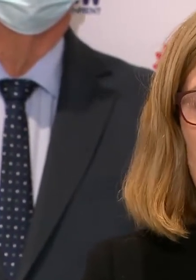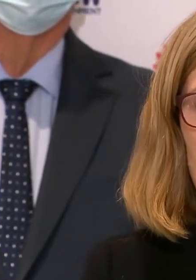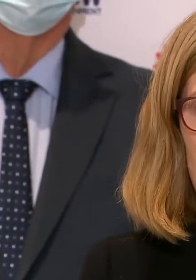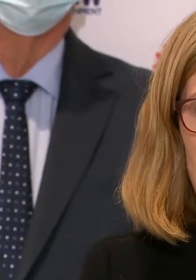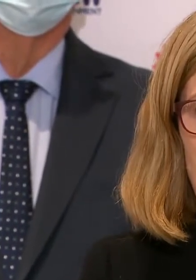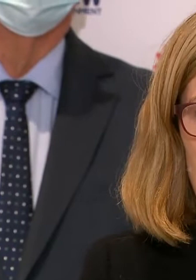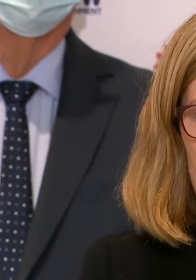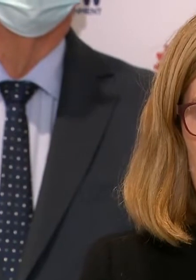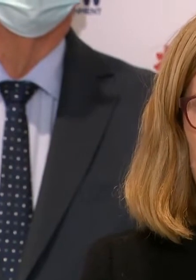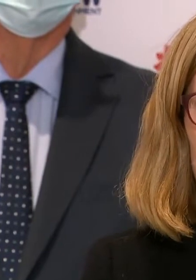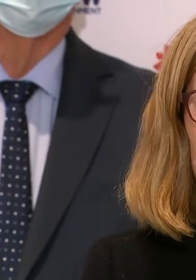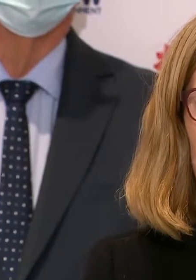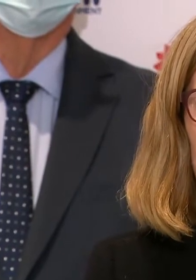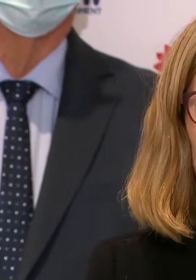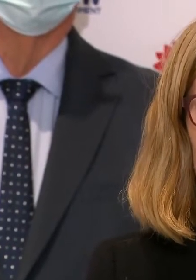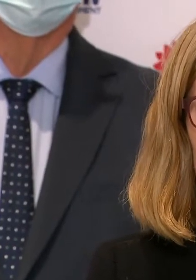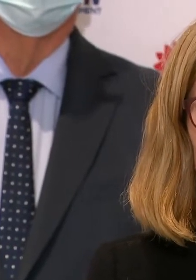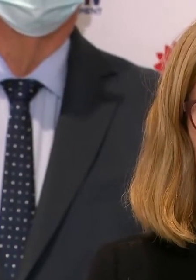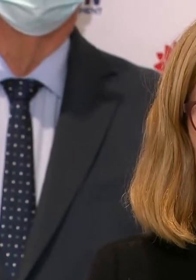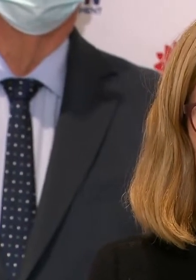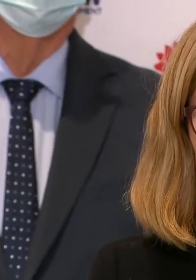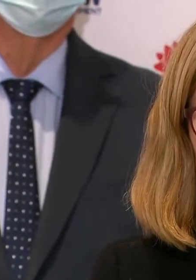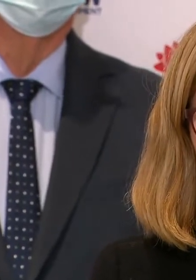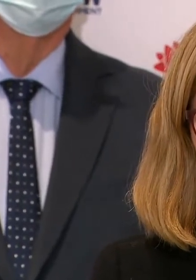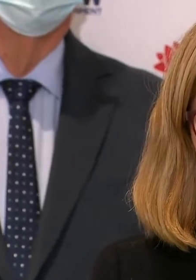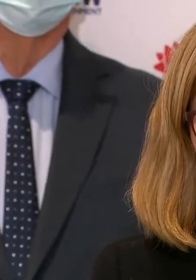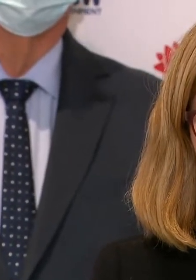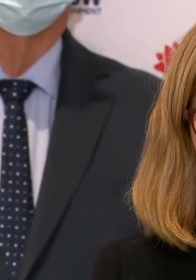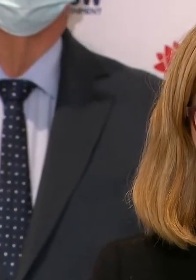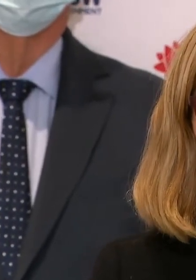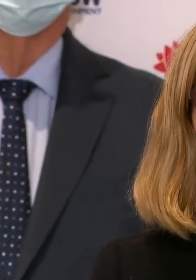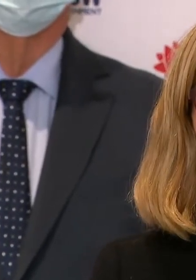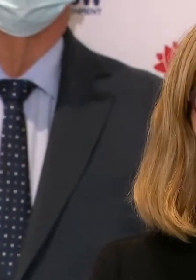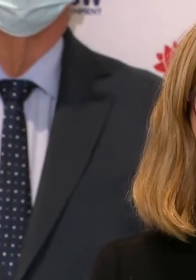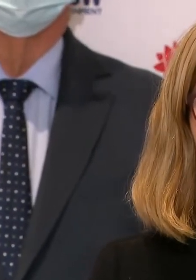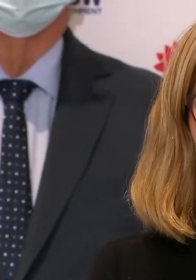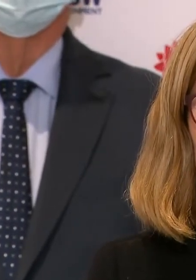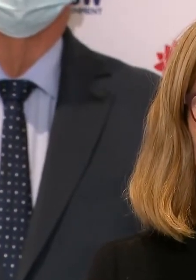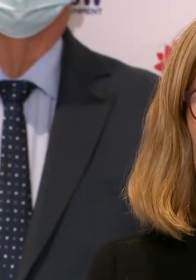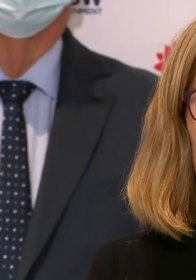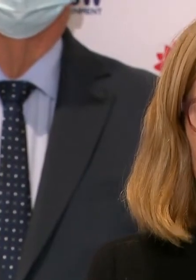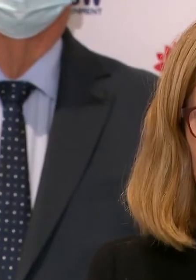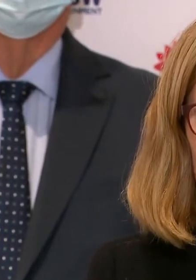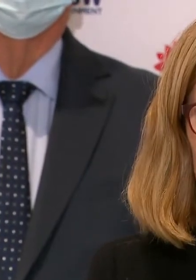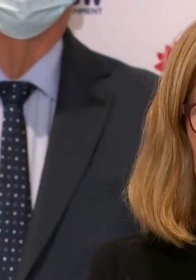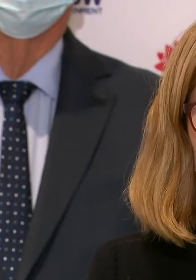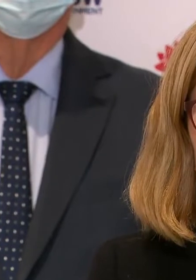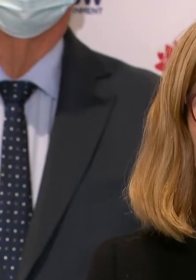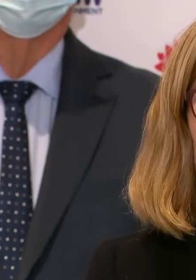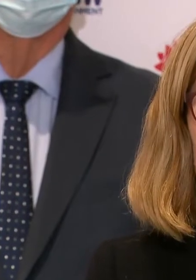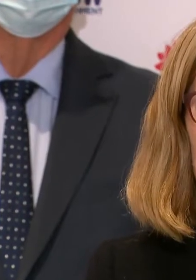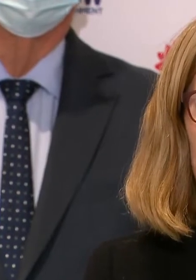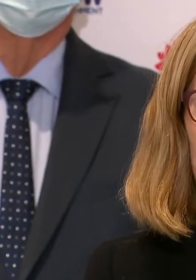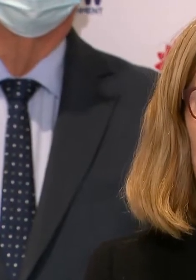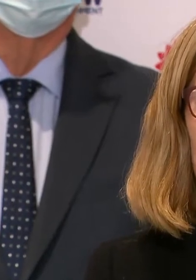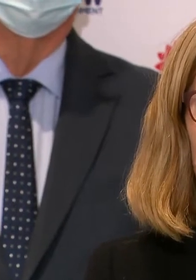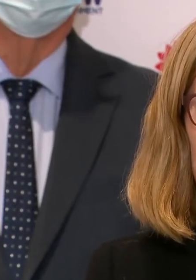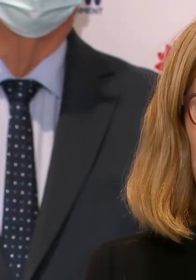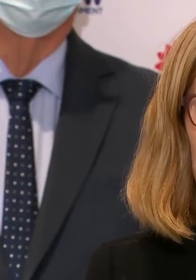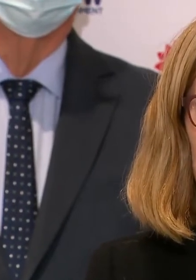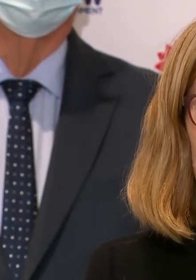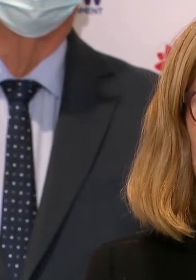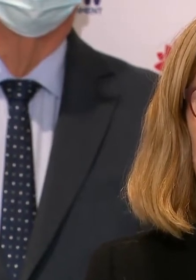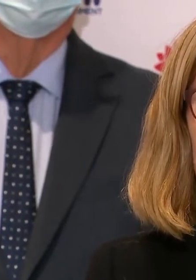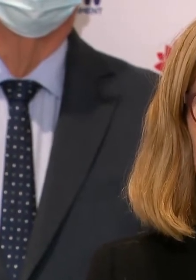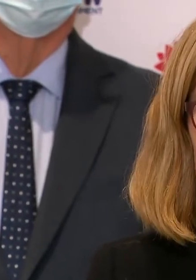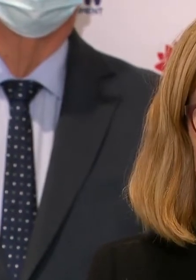Western Sydney, particularly the affected local government areas, that we work in partnership with the Commonwealth to deliver both Pfizer